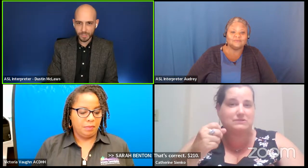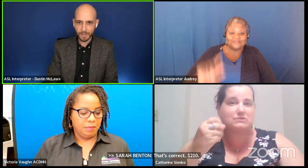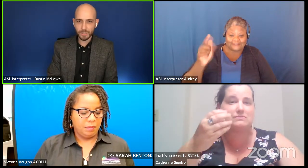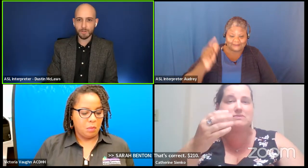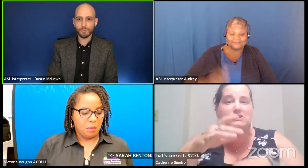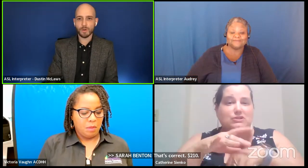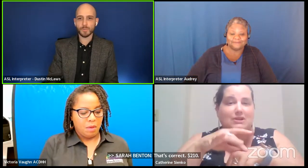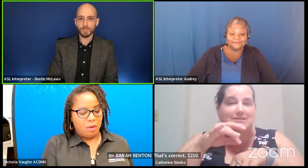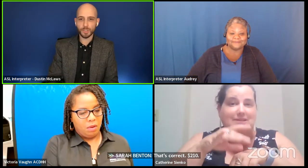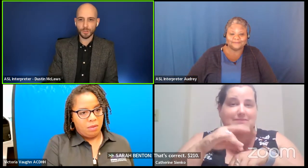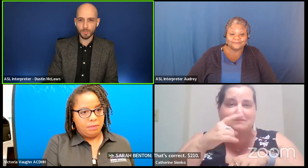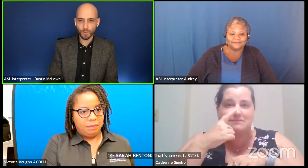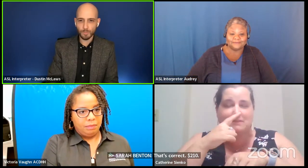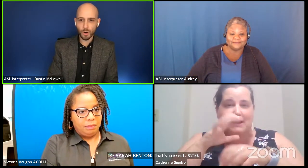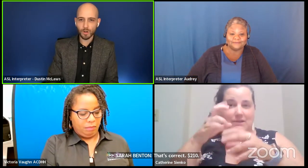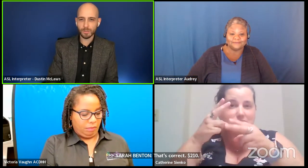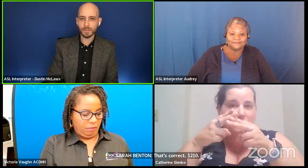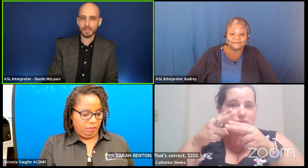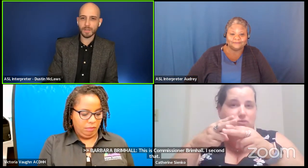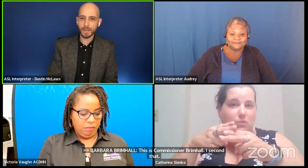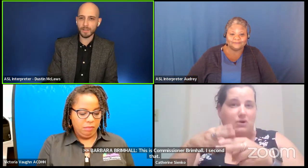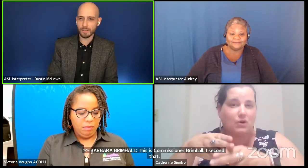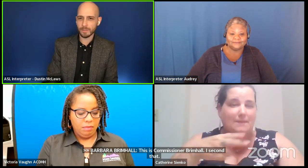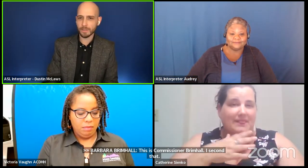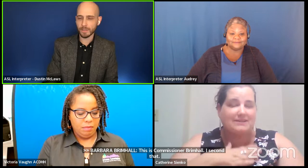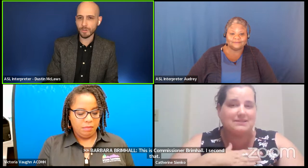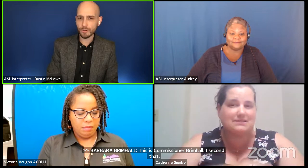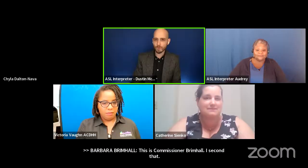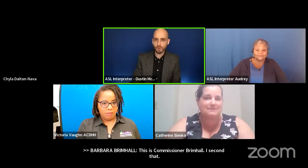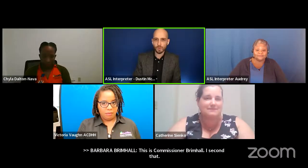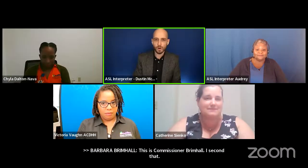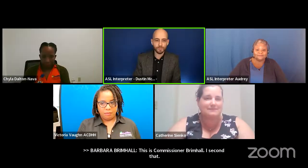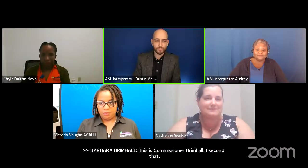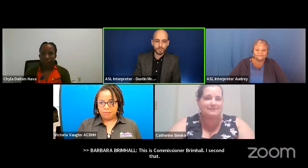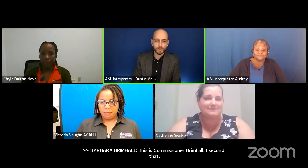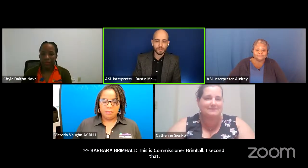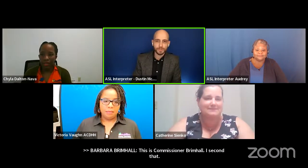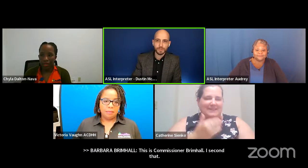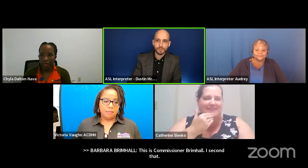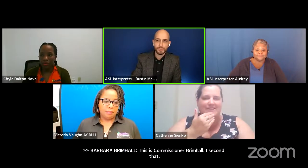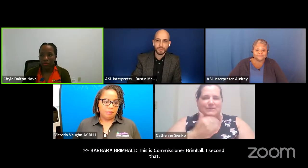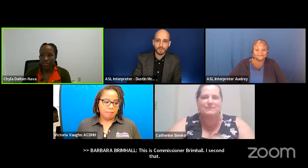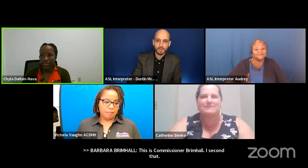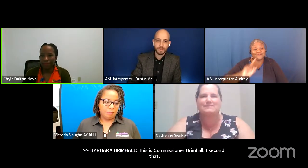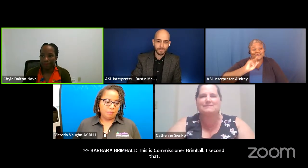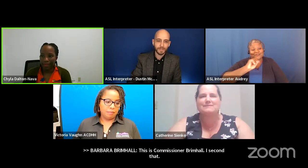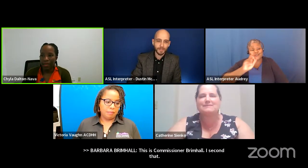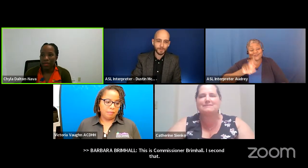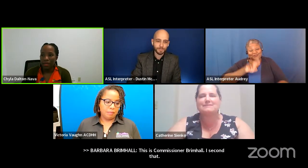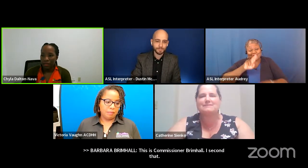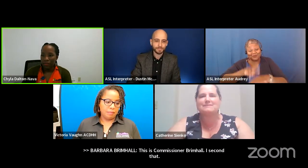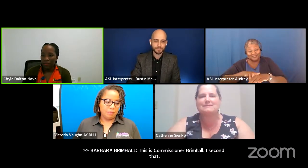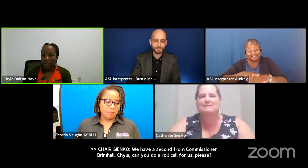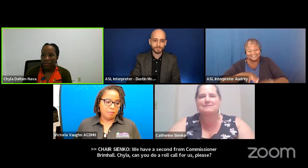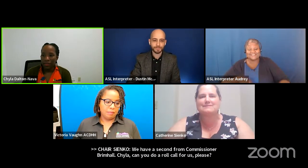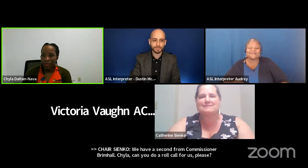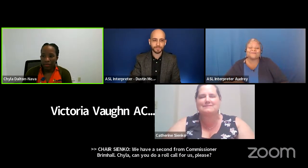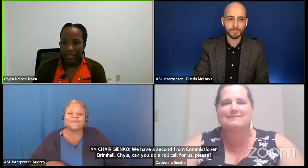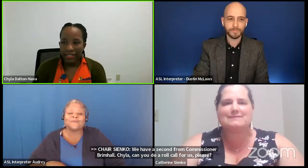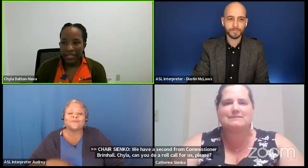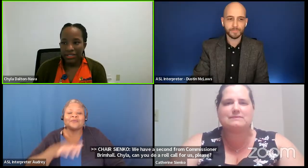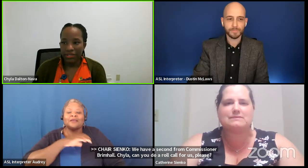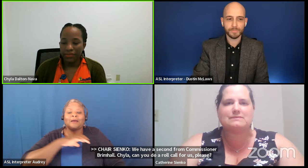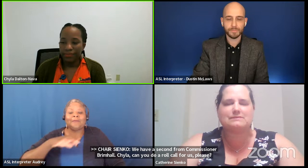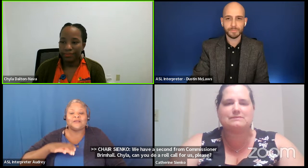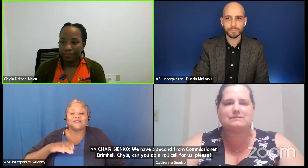We have a second from Commissioner Brimhall. Kyla, can you do a roll call for us, please? Of course. Thank you.